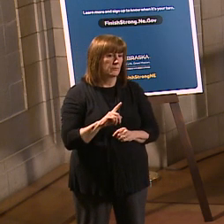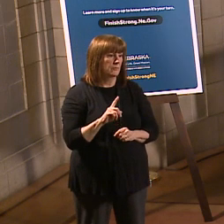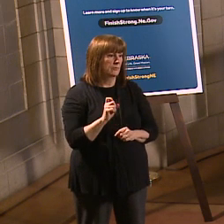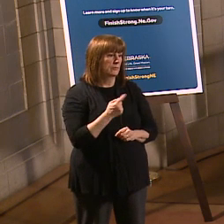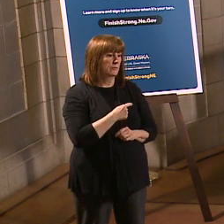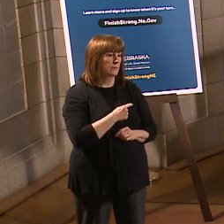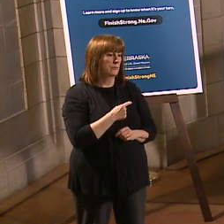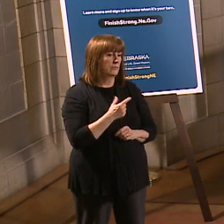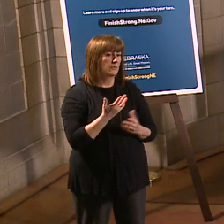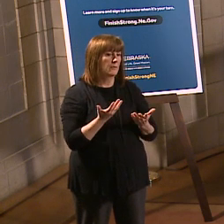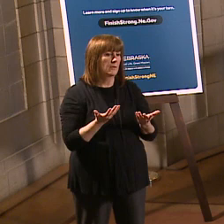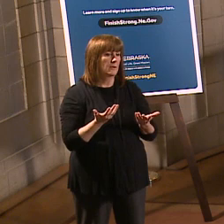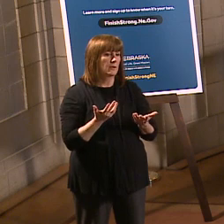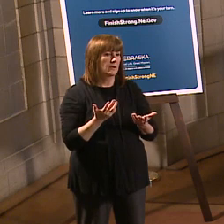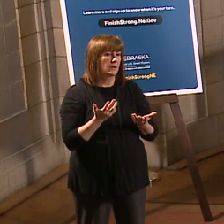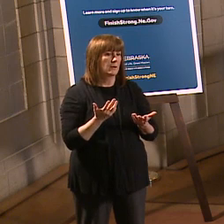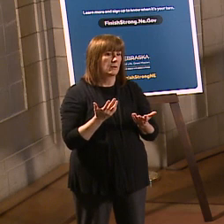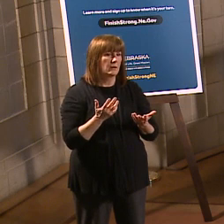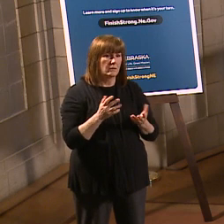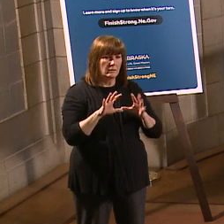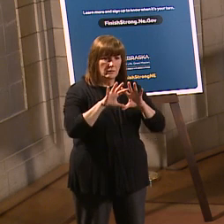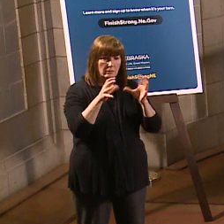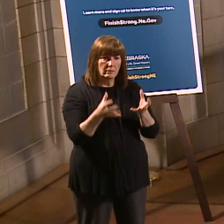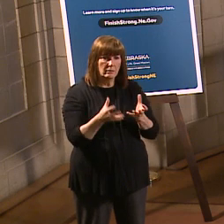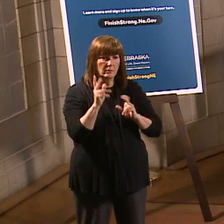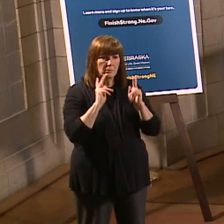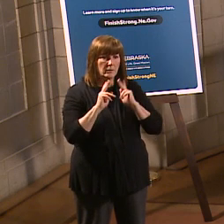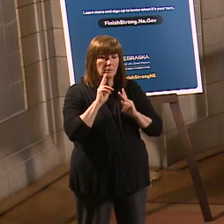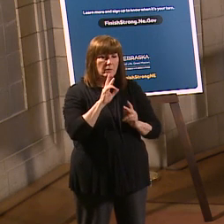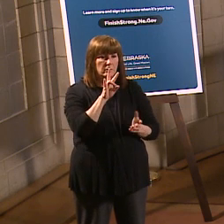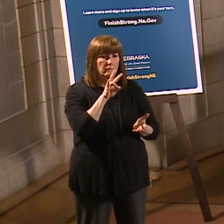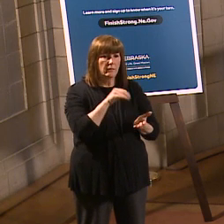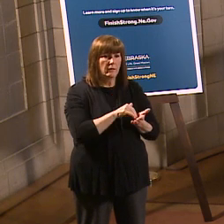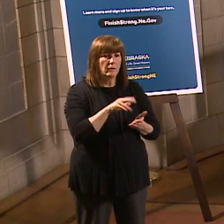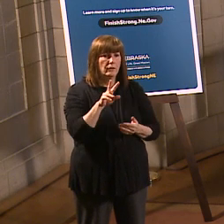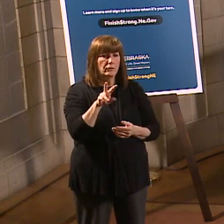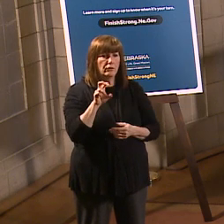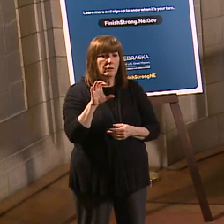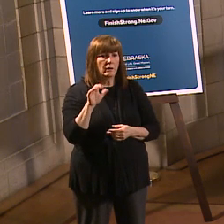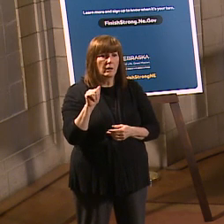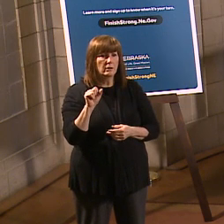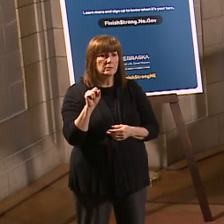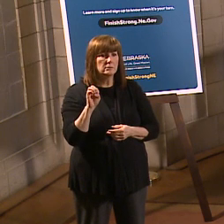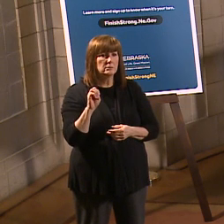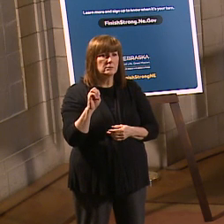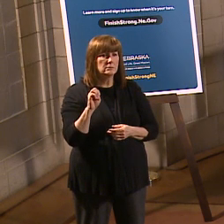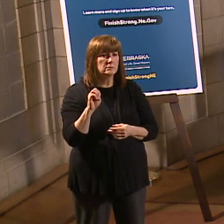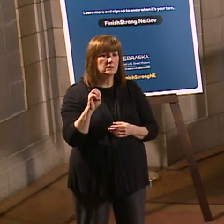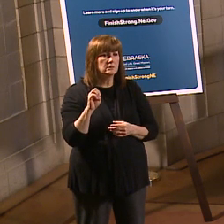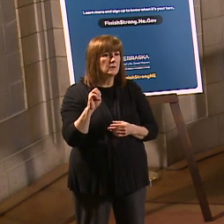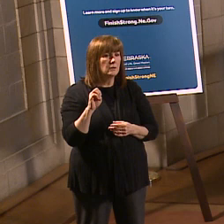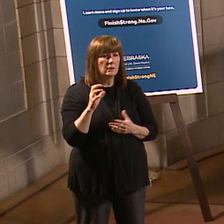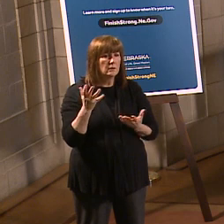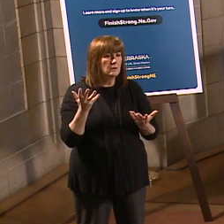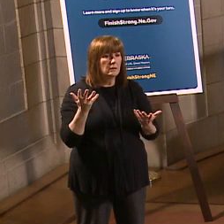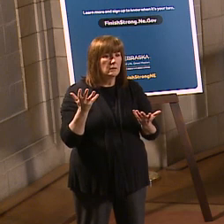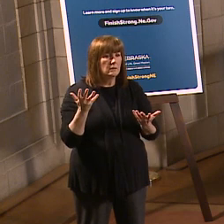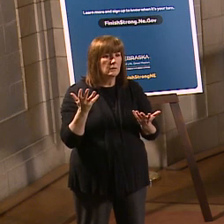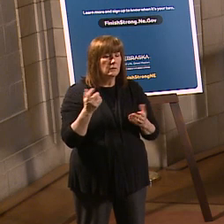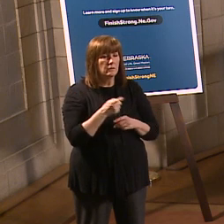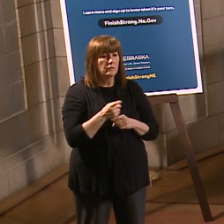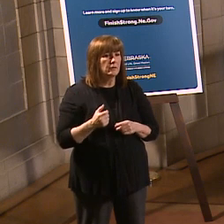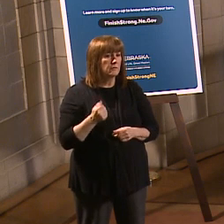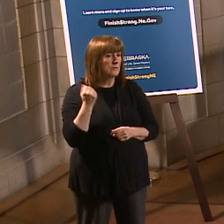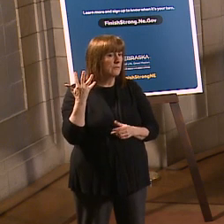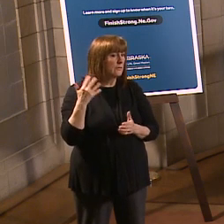So Fred asked about what the universe of people is, of the 7,000 of the cases that have... Yeah, I mean, that's out of 15,000,